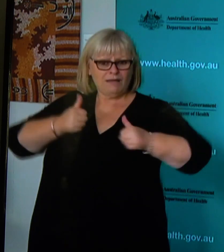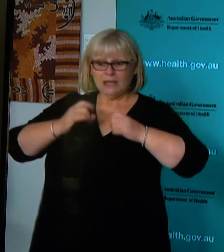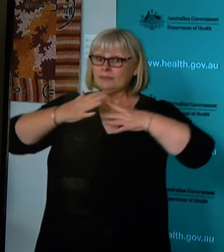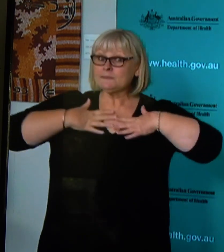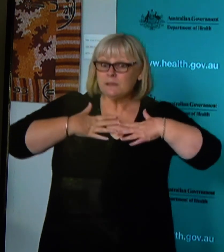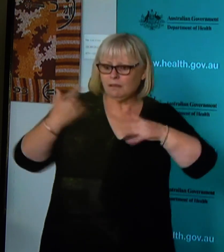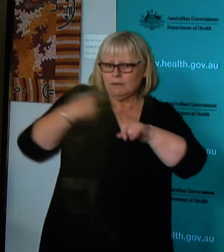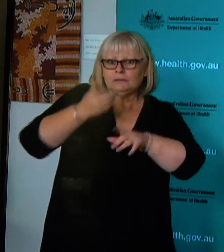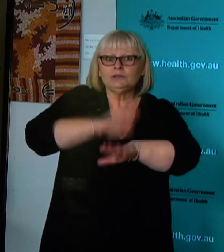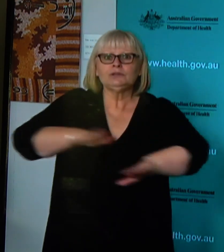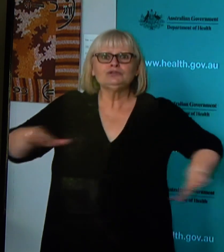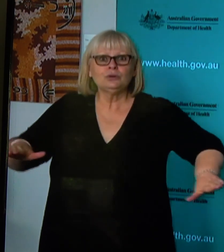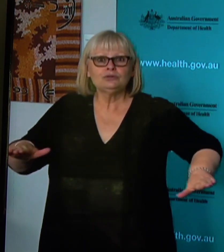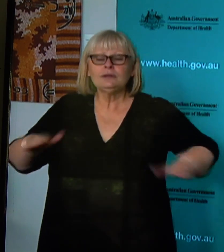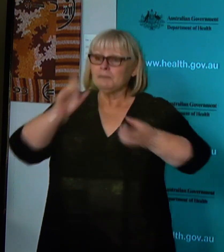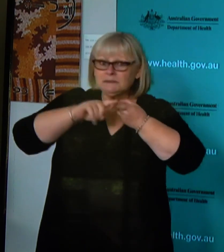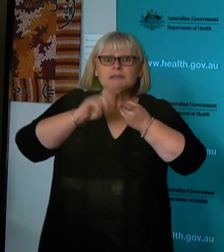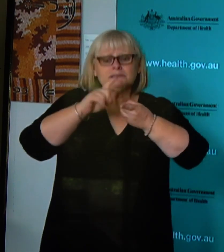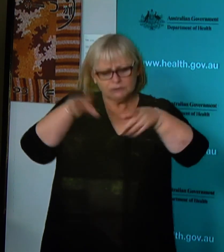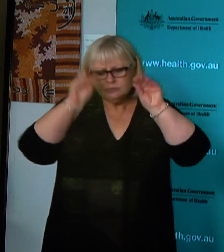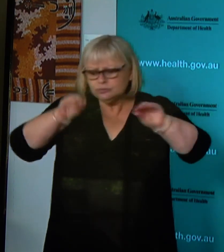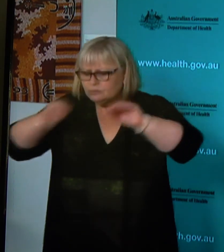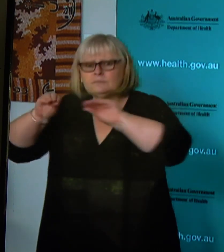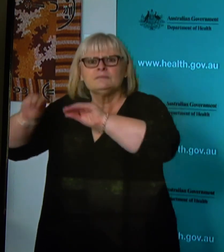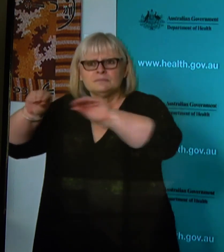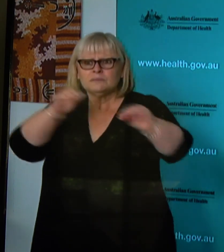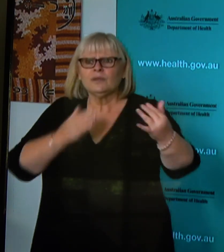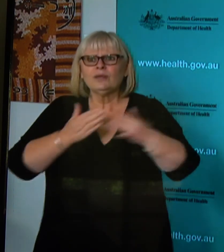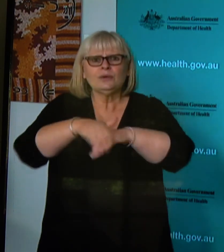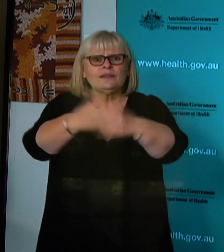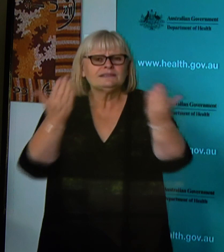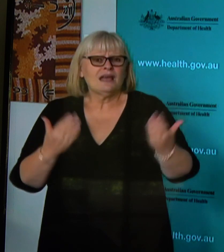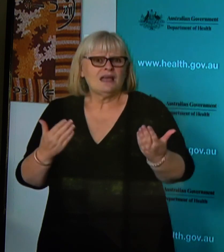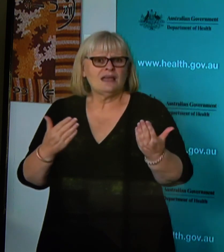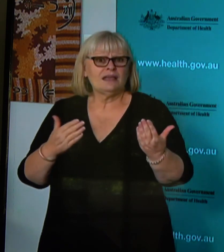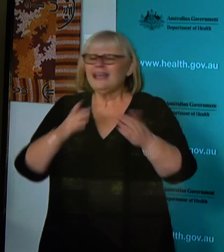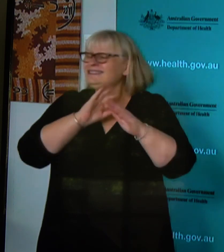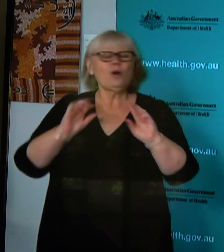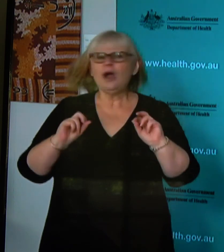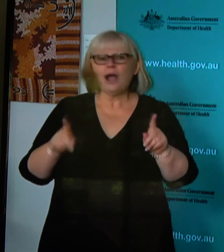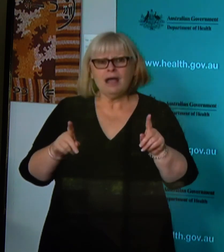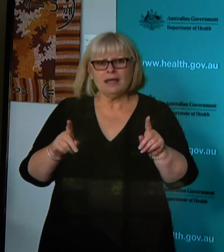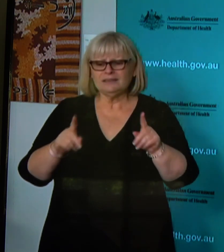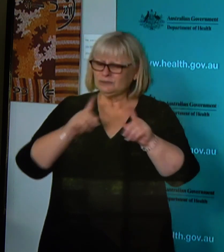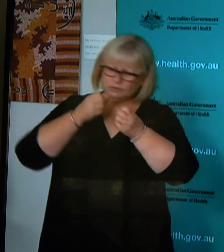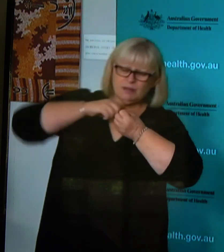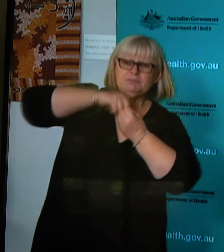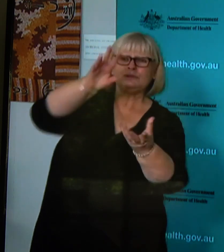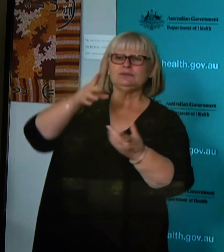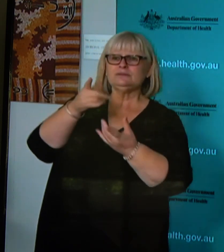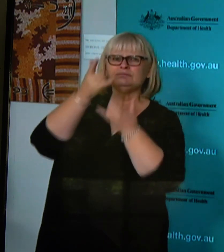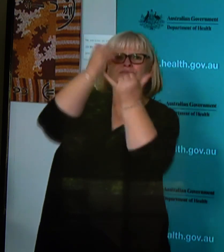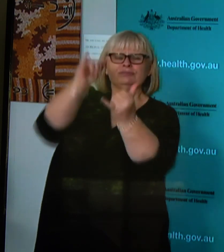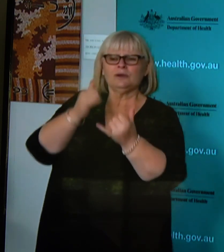themselves, to protect the kids, and to carry on in their normal circumstances. It is not okay to be abusing people